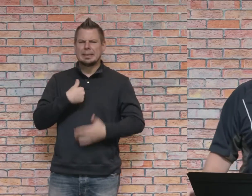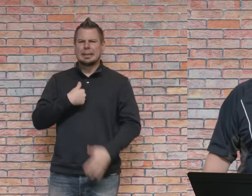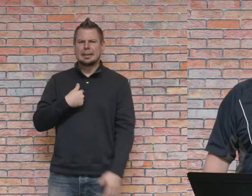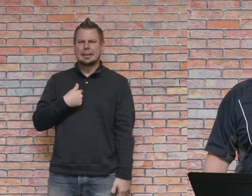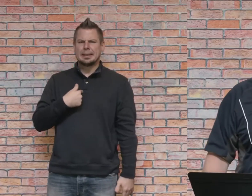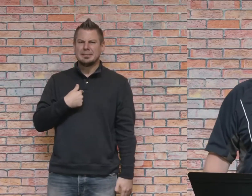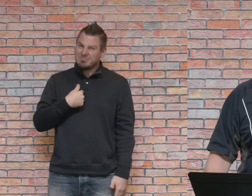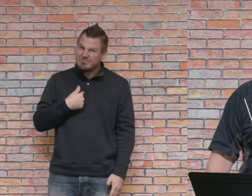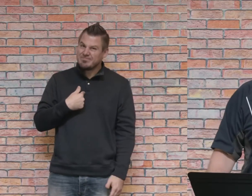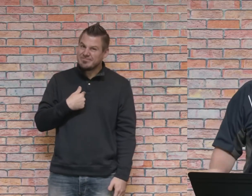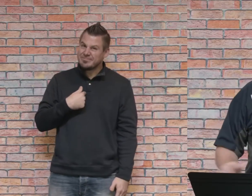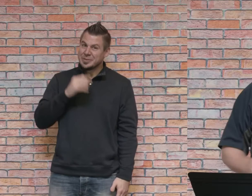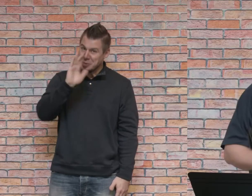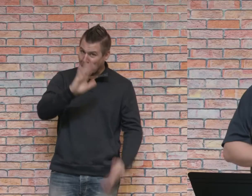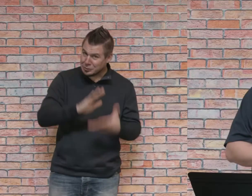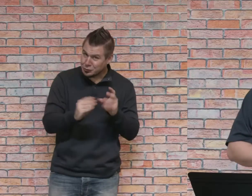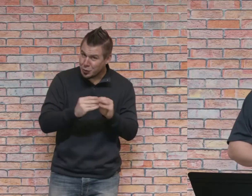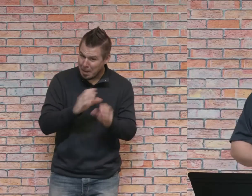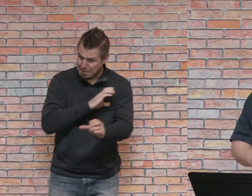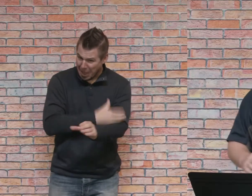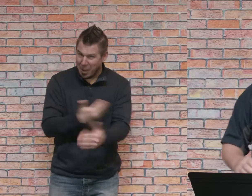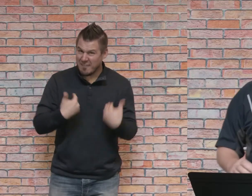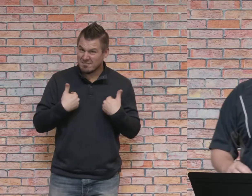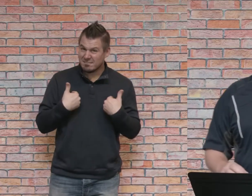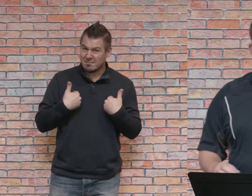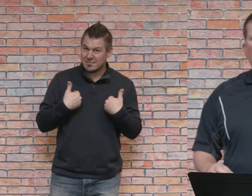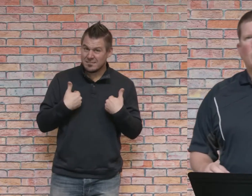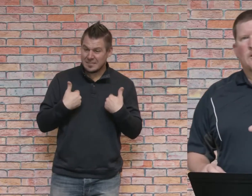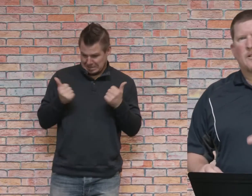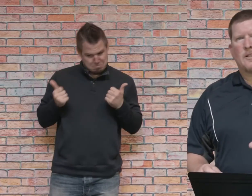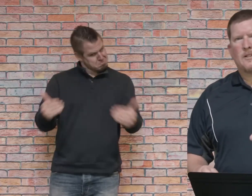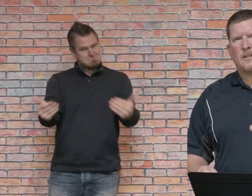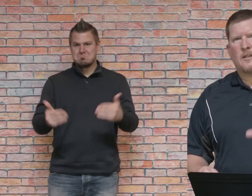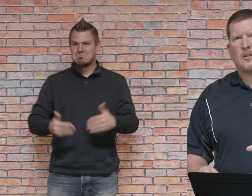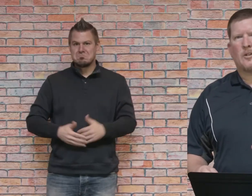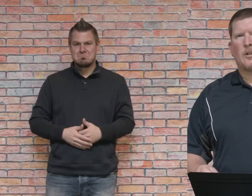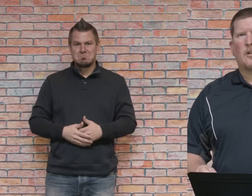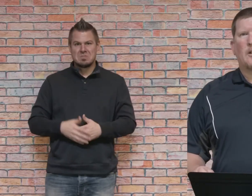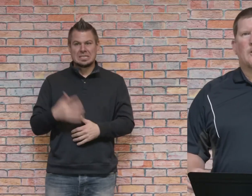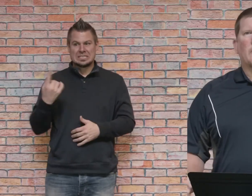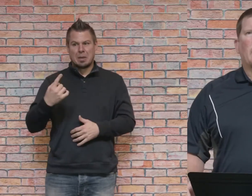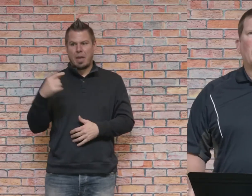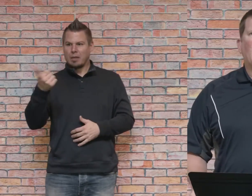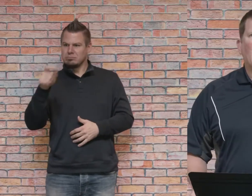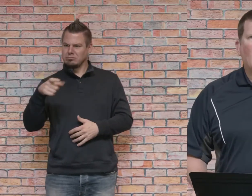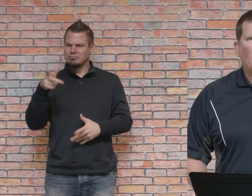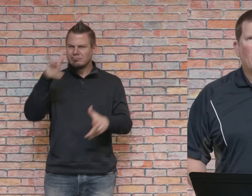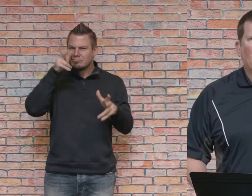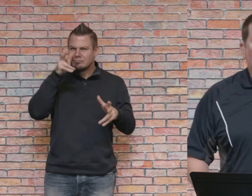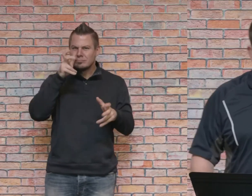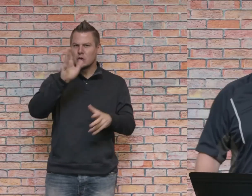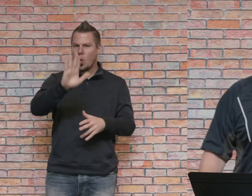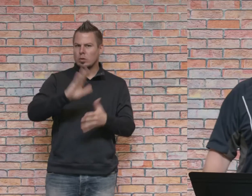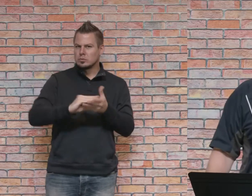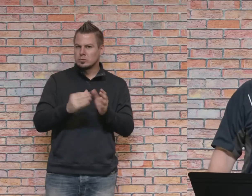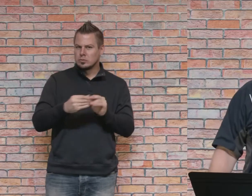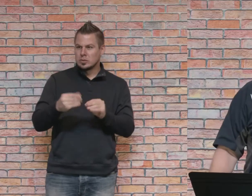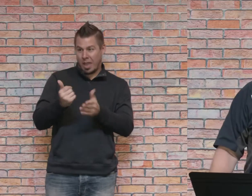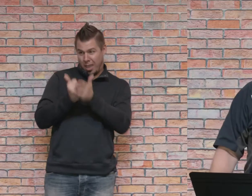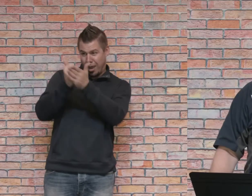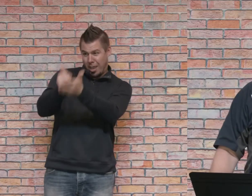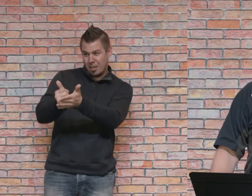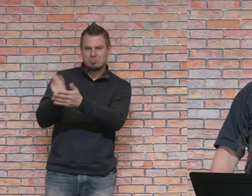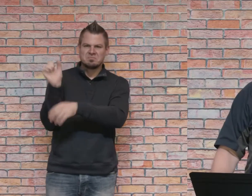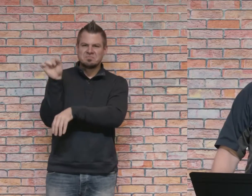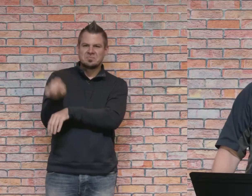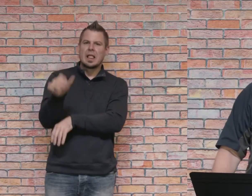story, and it has power, that it may be a story that someone else needs to hear so that you can help them conquer